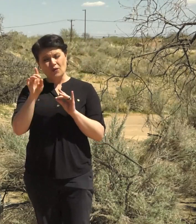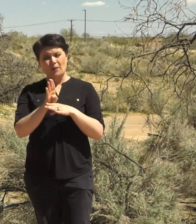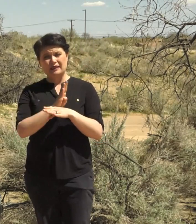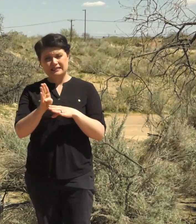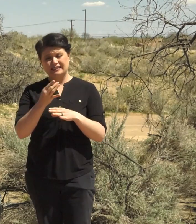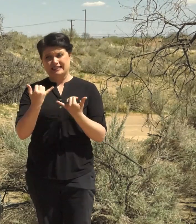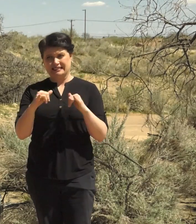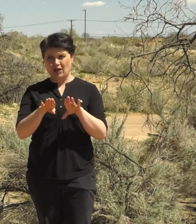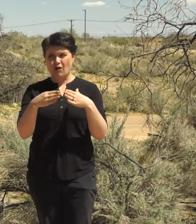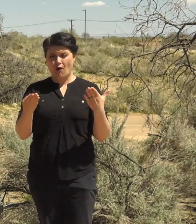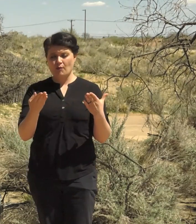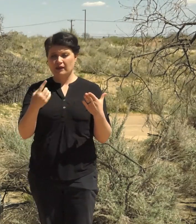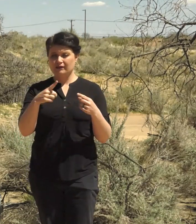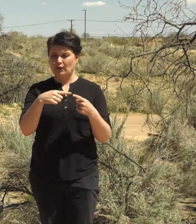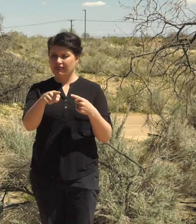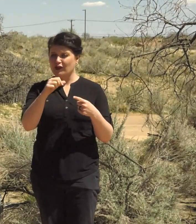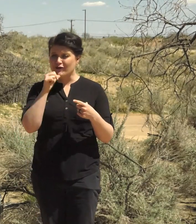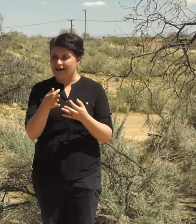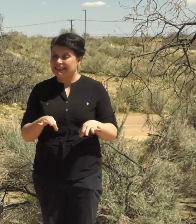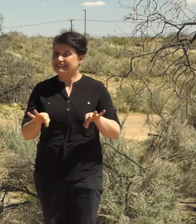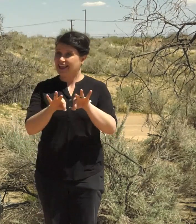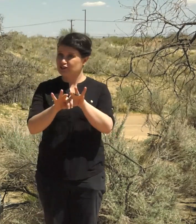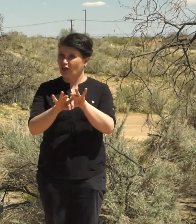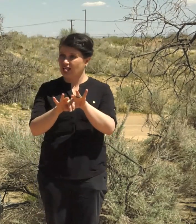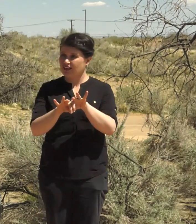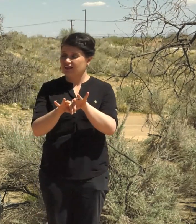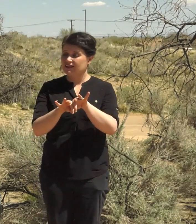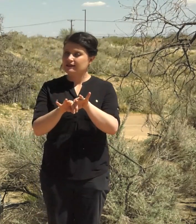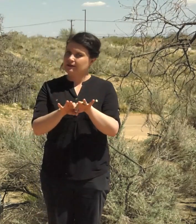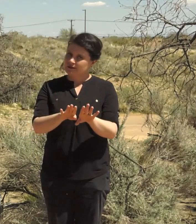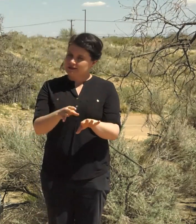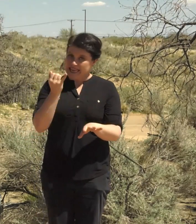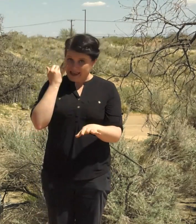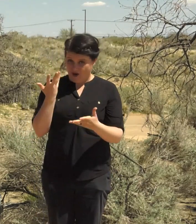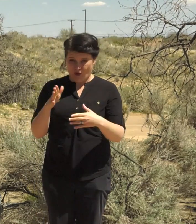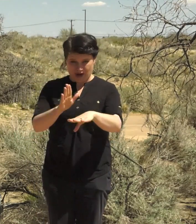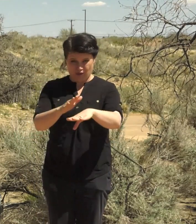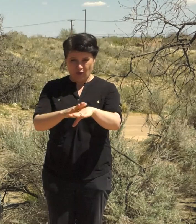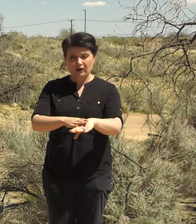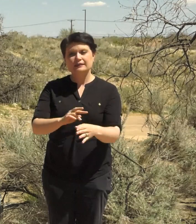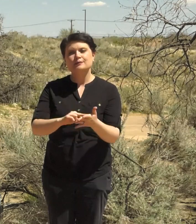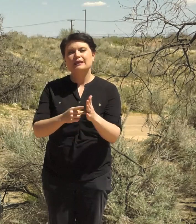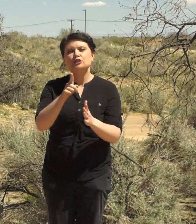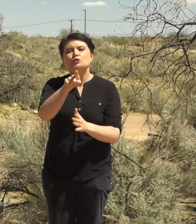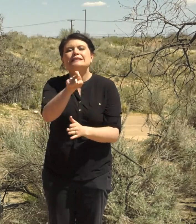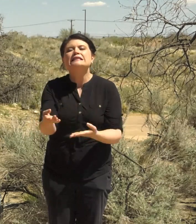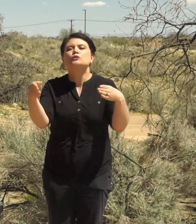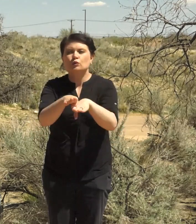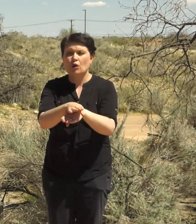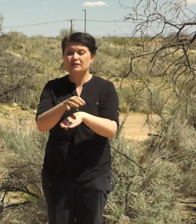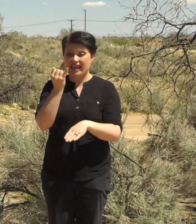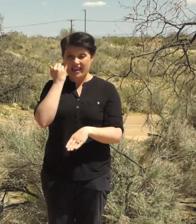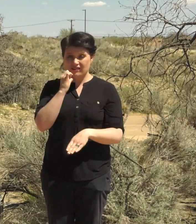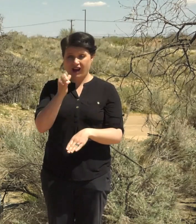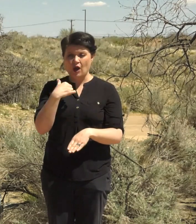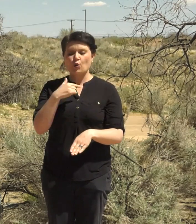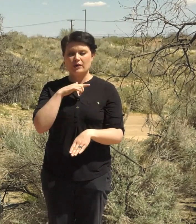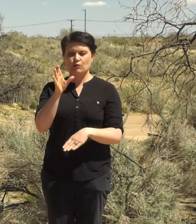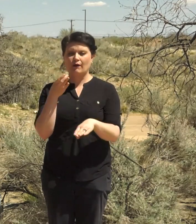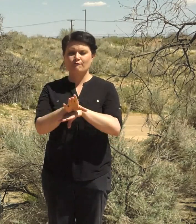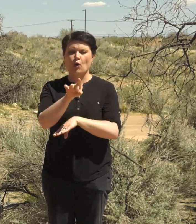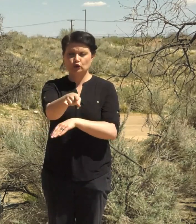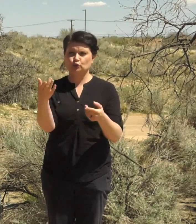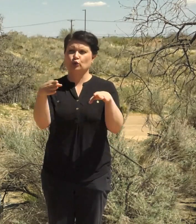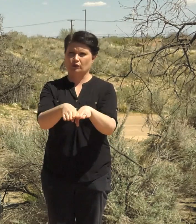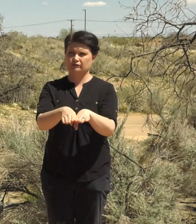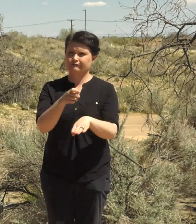to remain open when they're not essential is, especially if you have been warned, you need to close or we are going to close you. It's a very